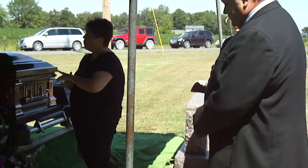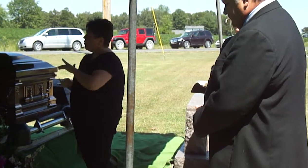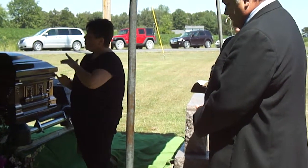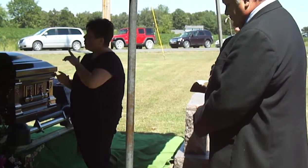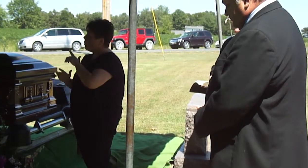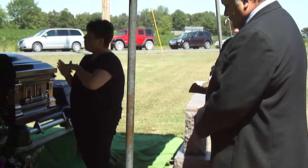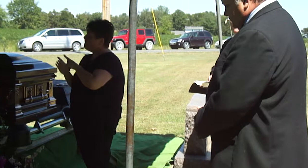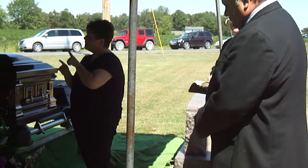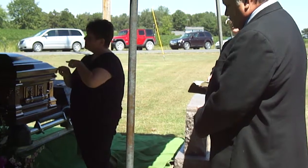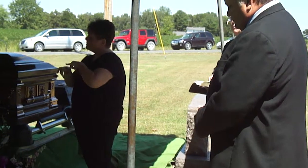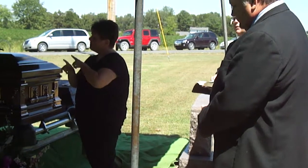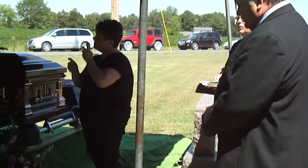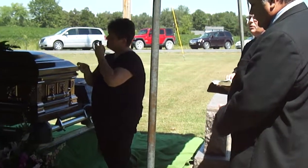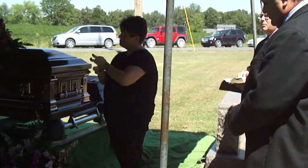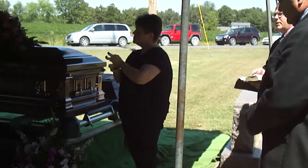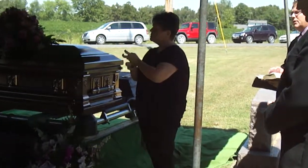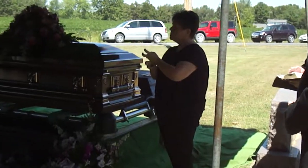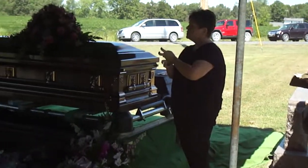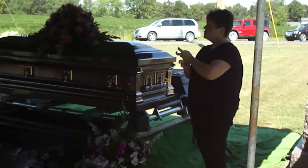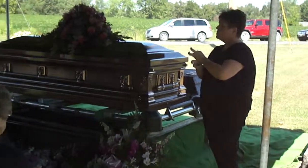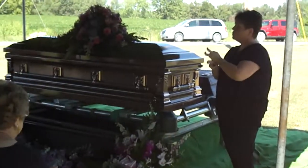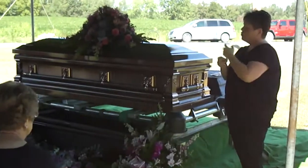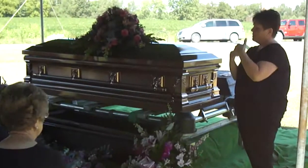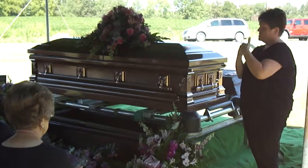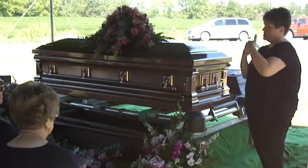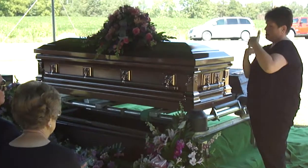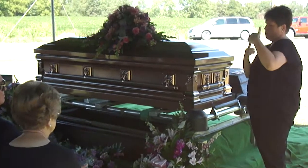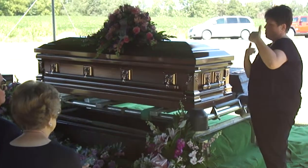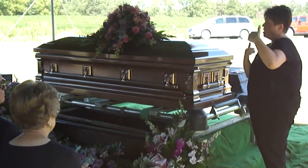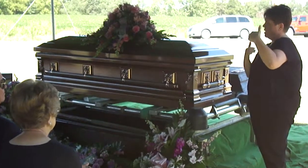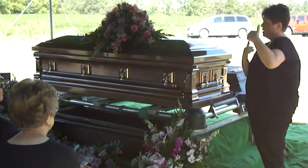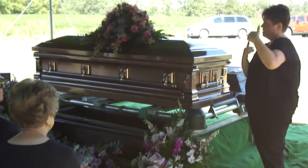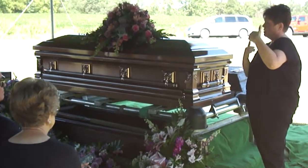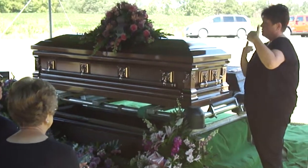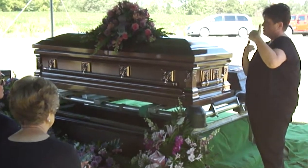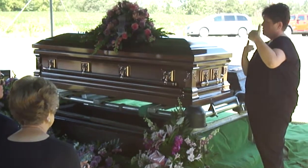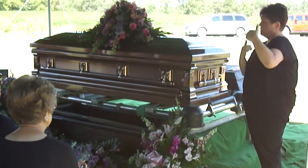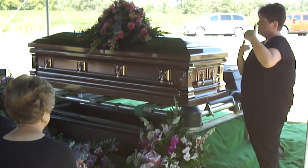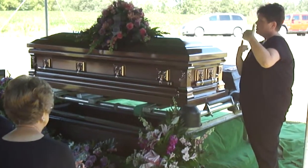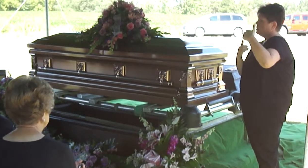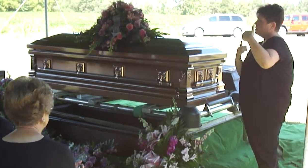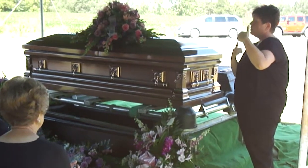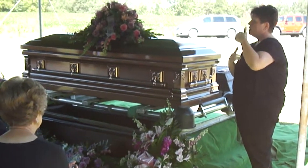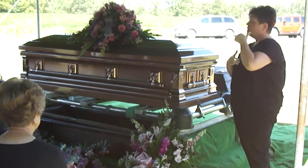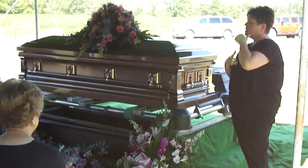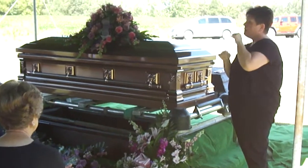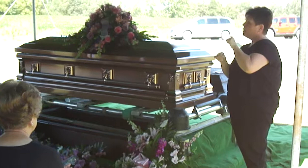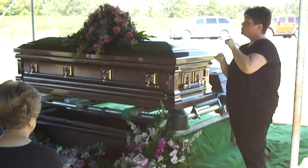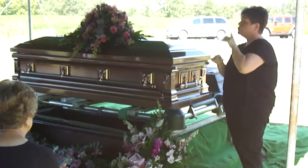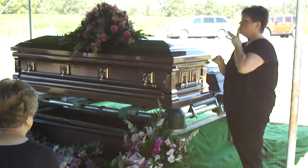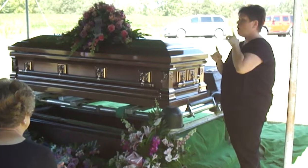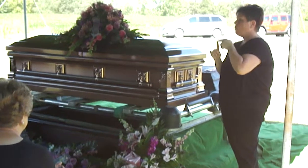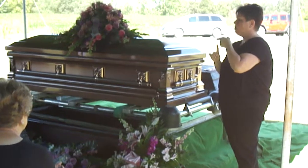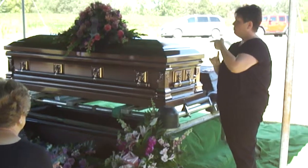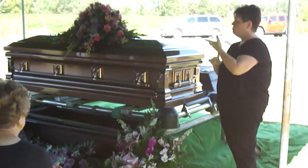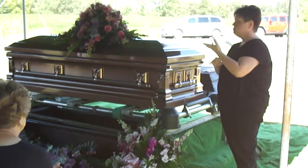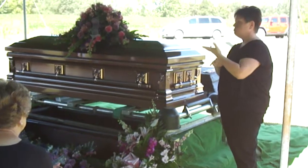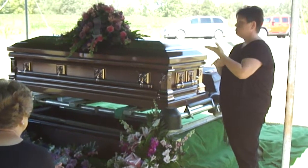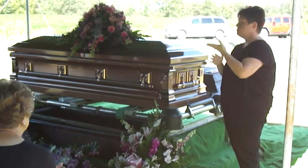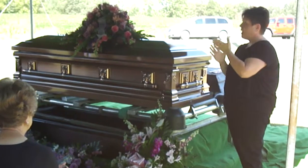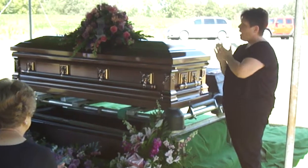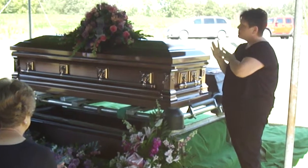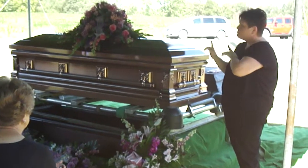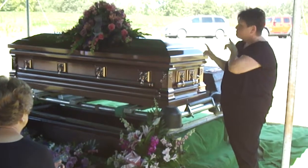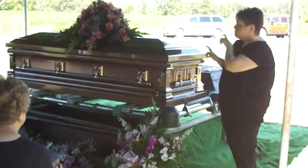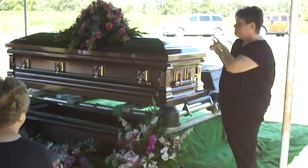what makes this time difficult is that we're going to be separated. And we're not going to be able to talk to her and ask